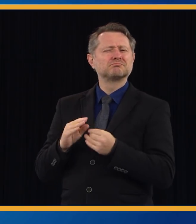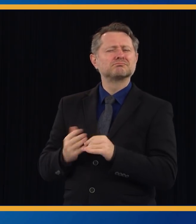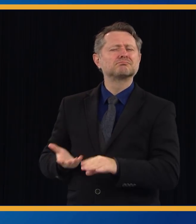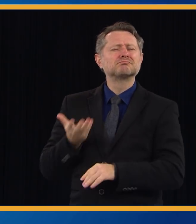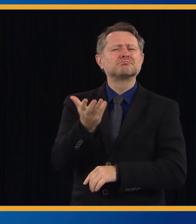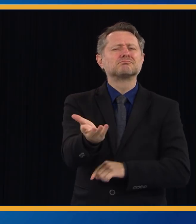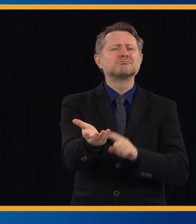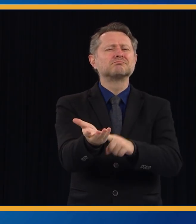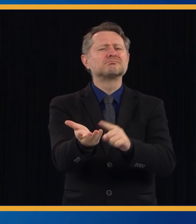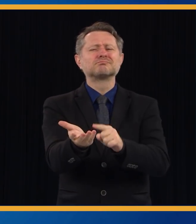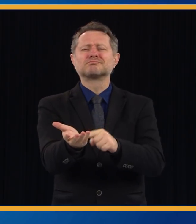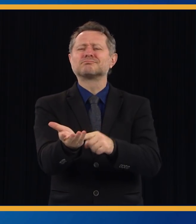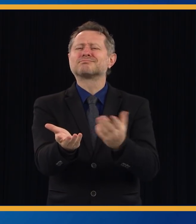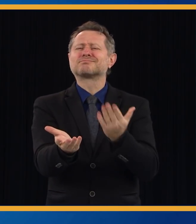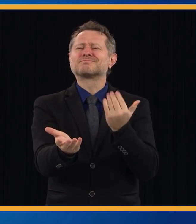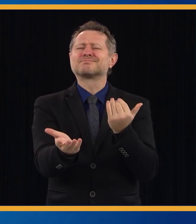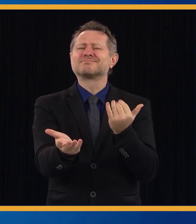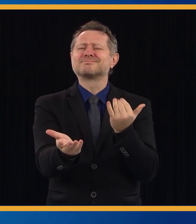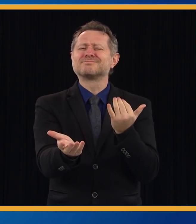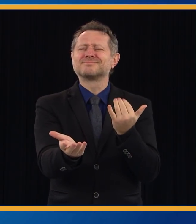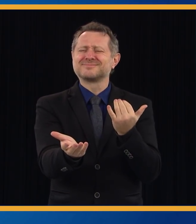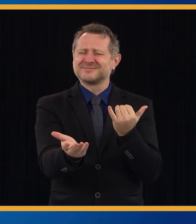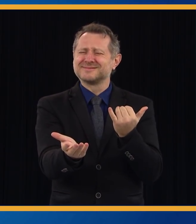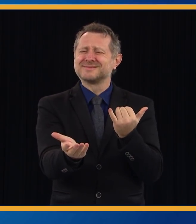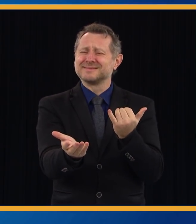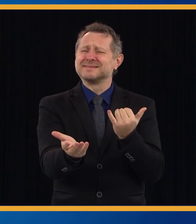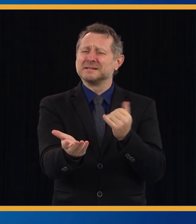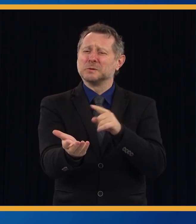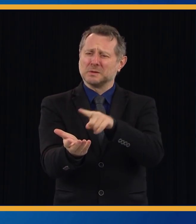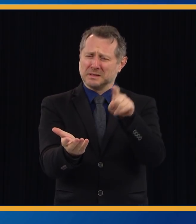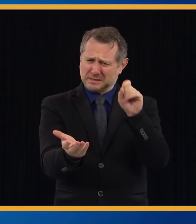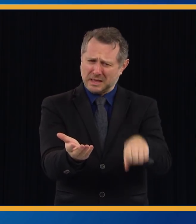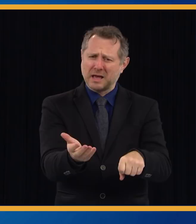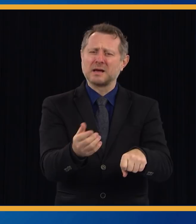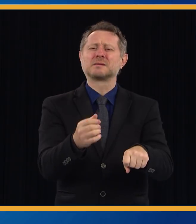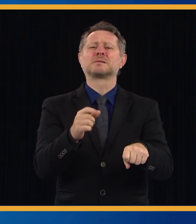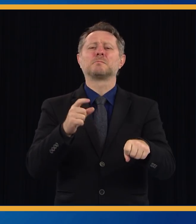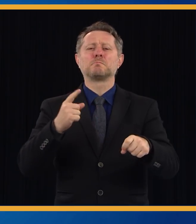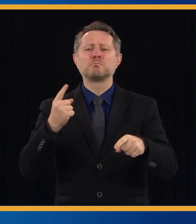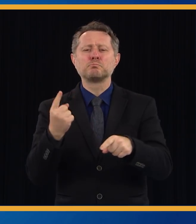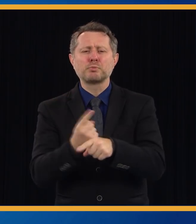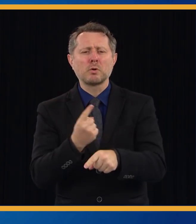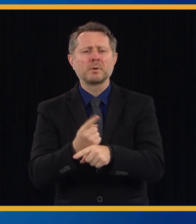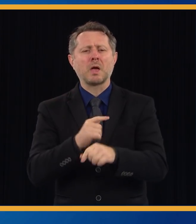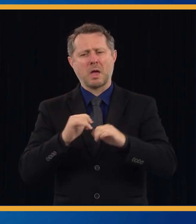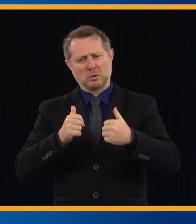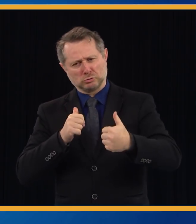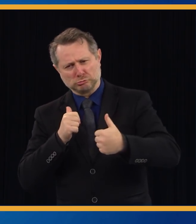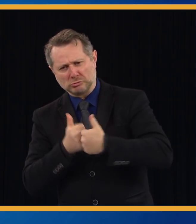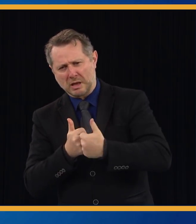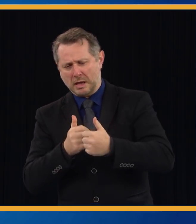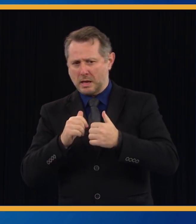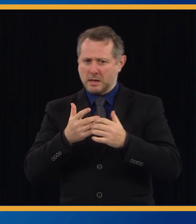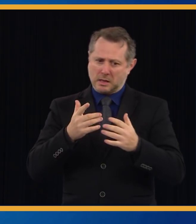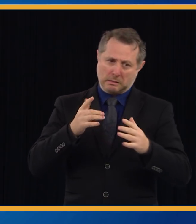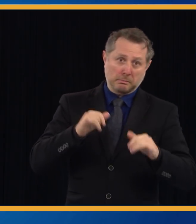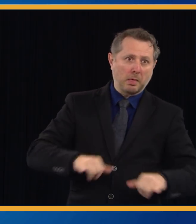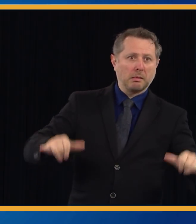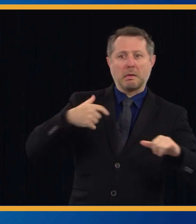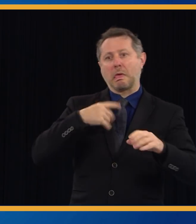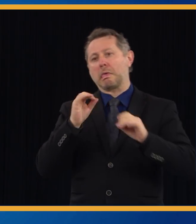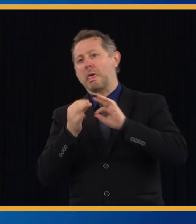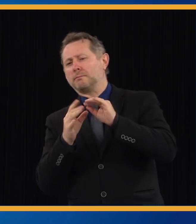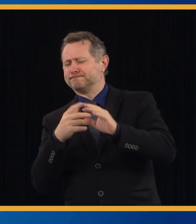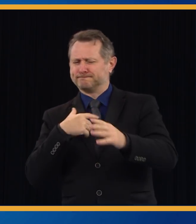you can question, and you should question, why we do what we do. Why do we